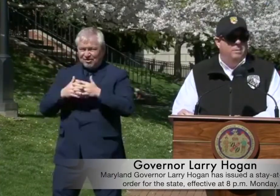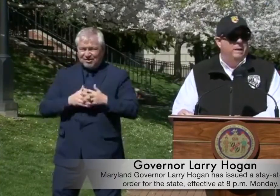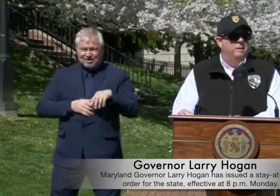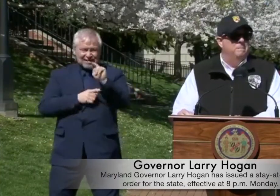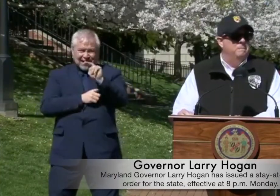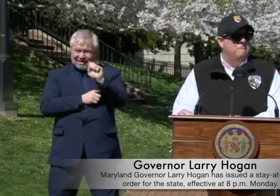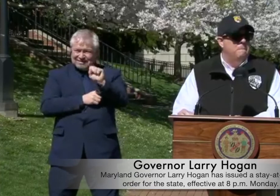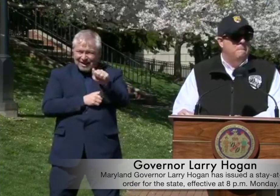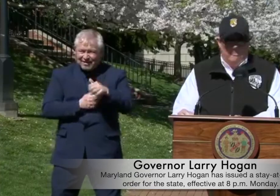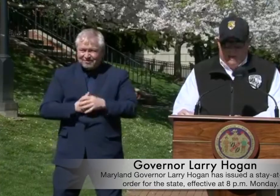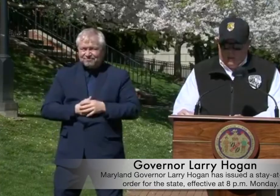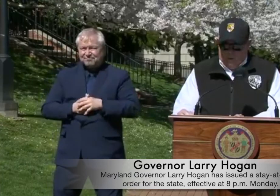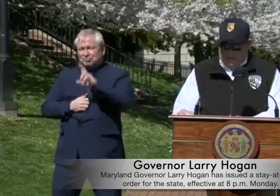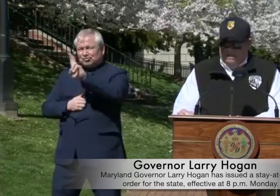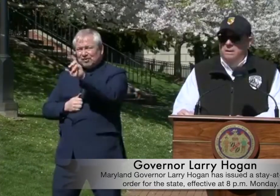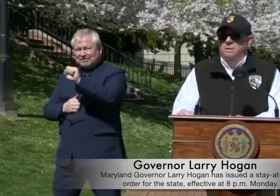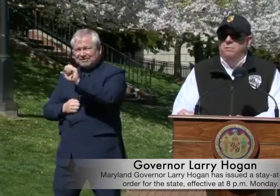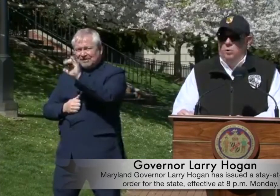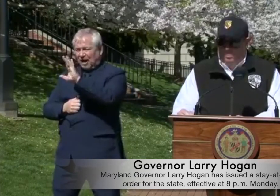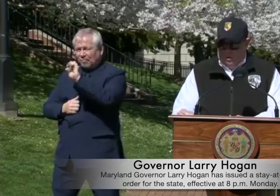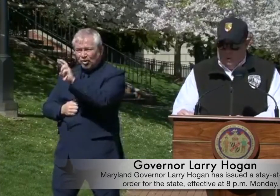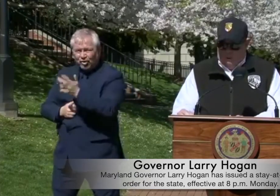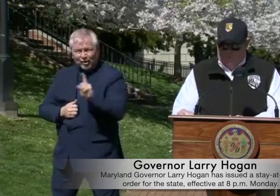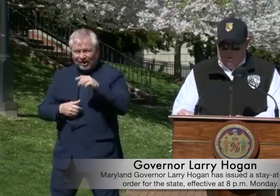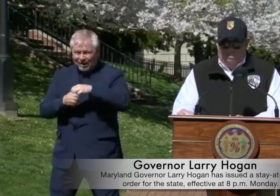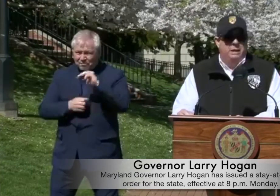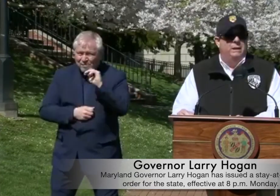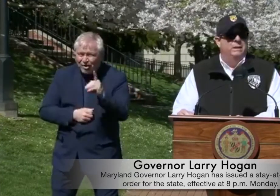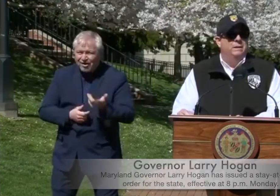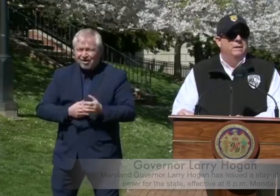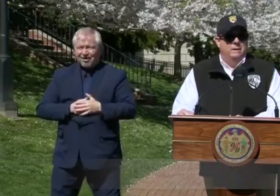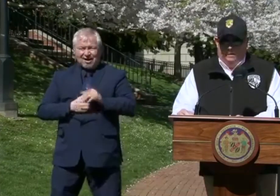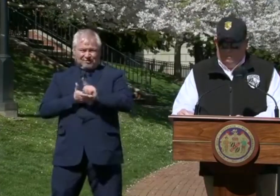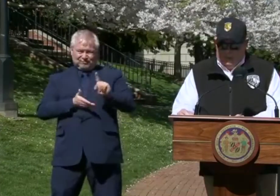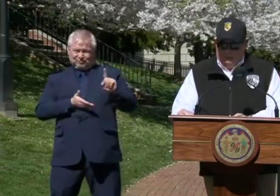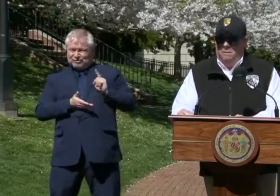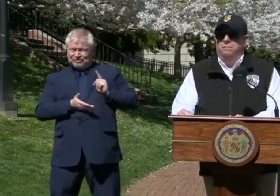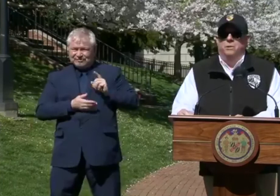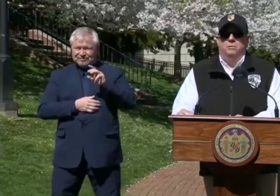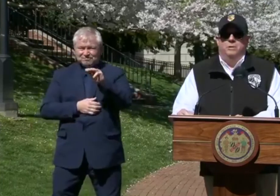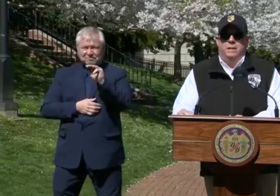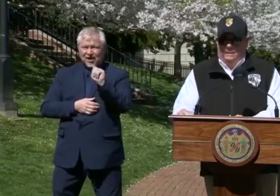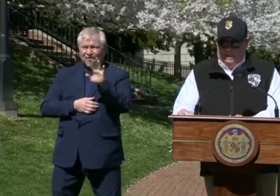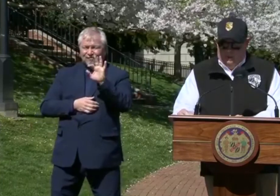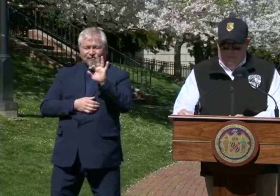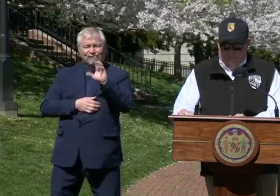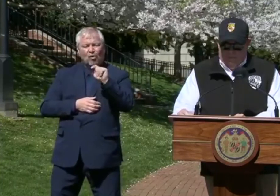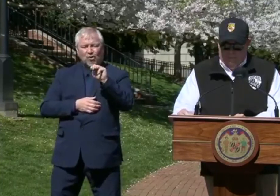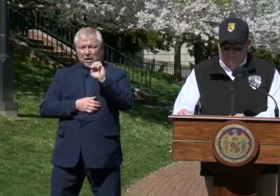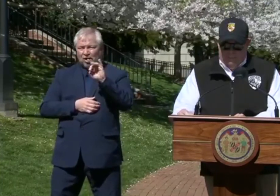Cyber Command. Last week, four employees at Fort Meade tested positive for